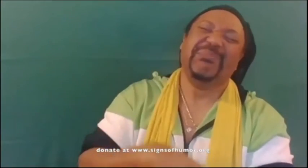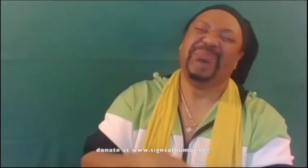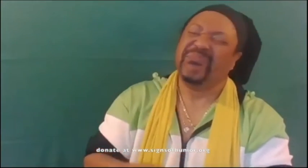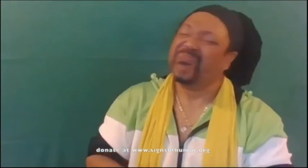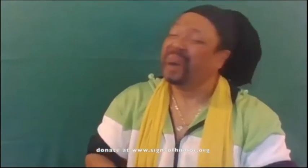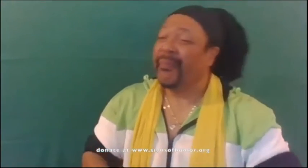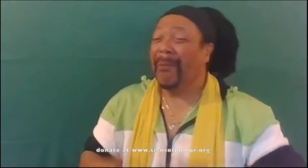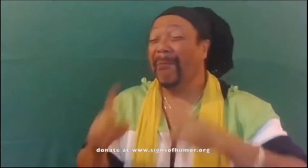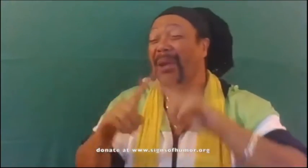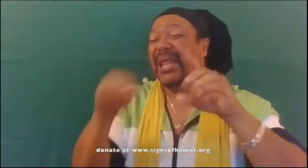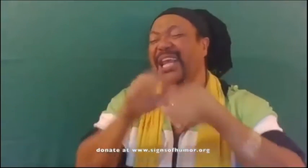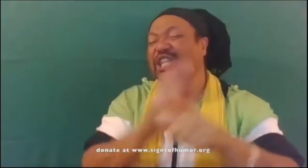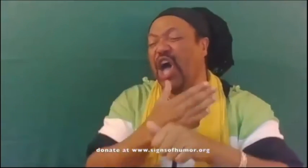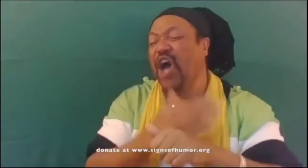they try to sing.